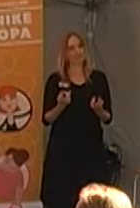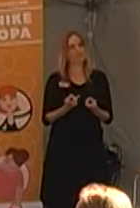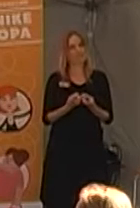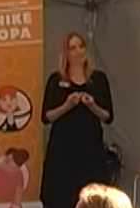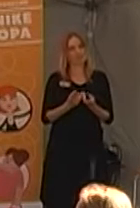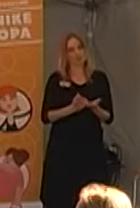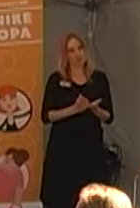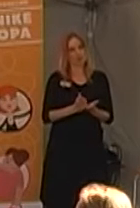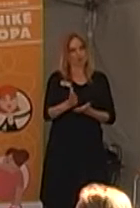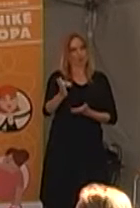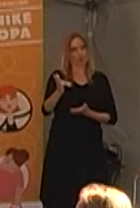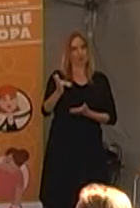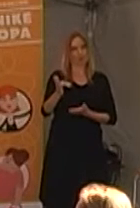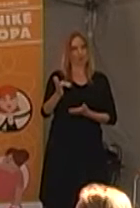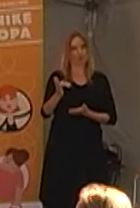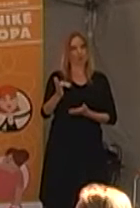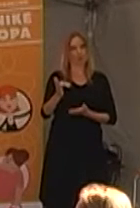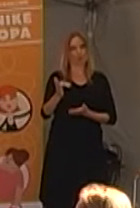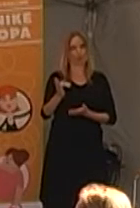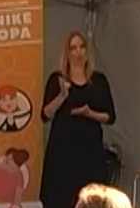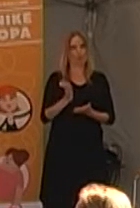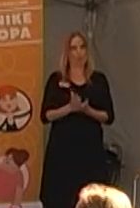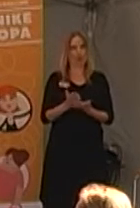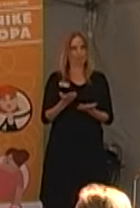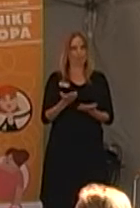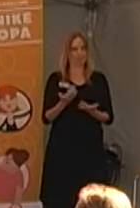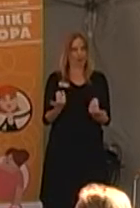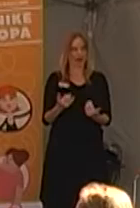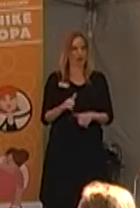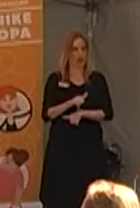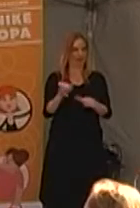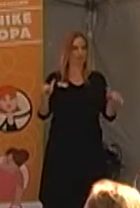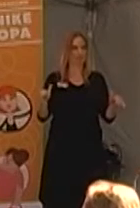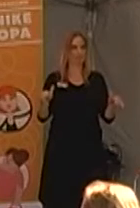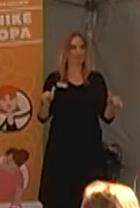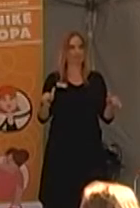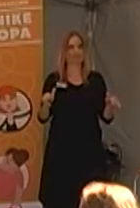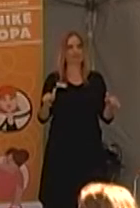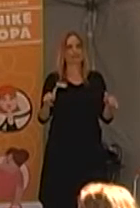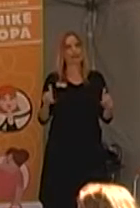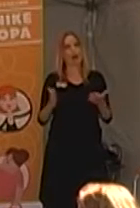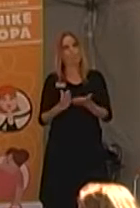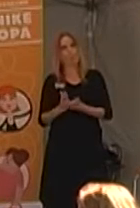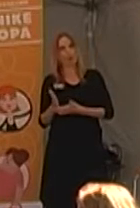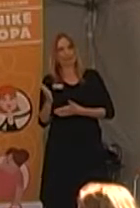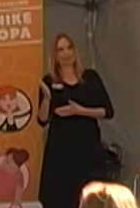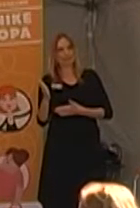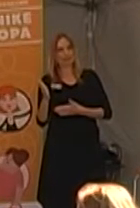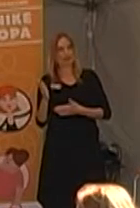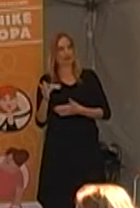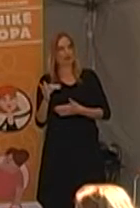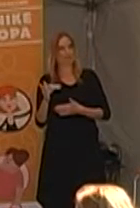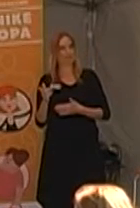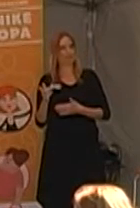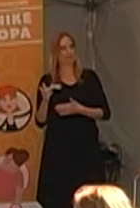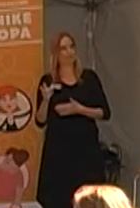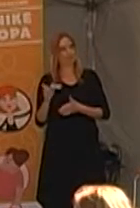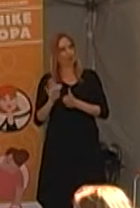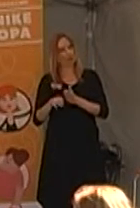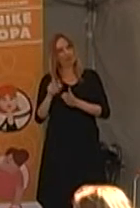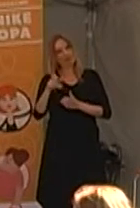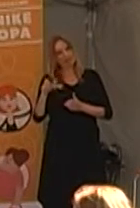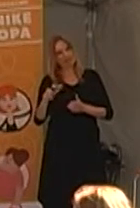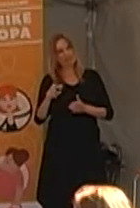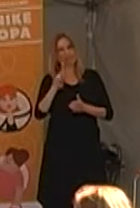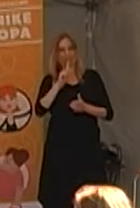tendency, such atmospheres spreading, and in the politics, among ordinary people, but